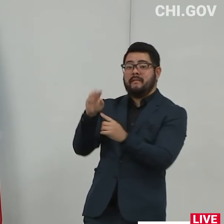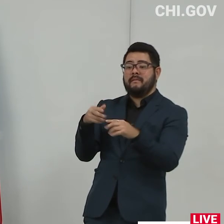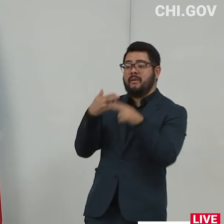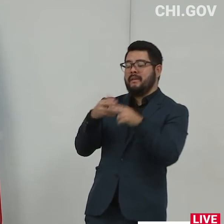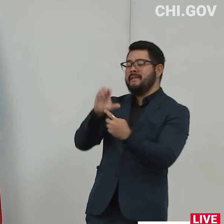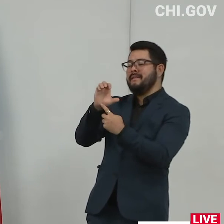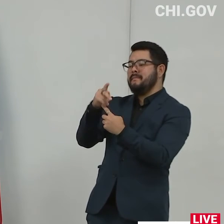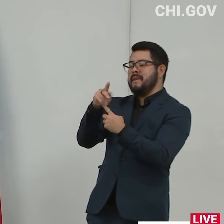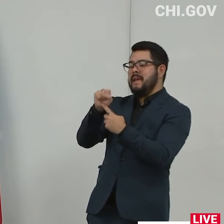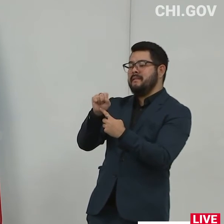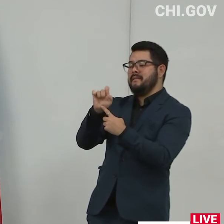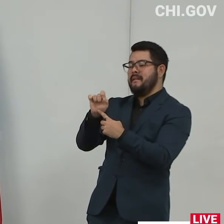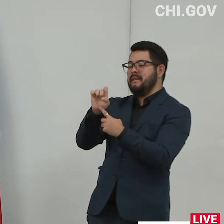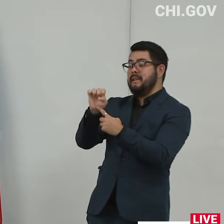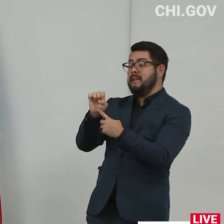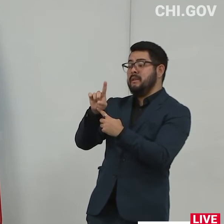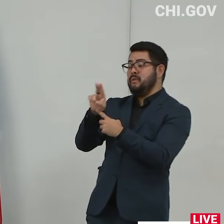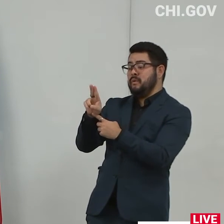is